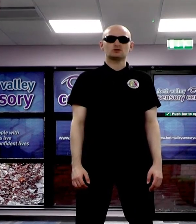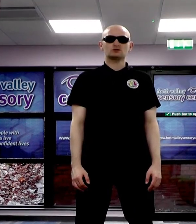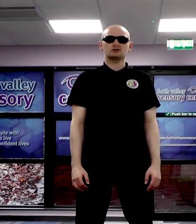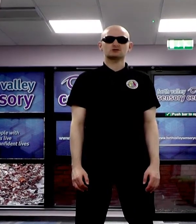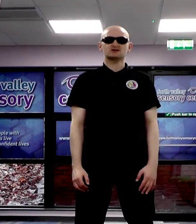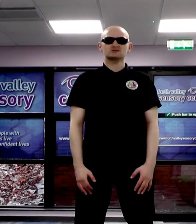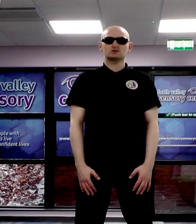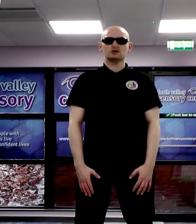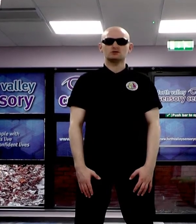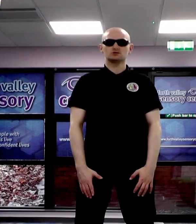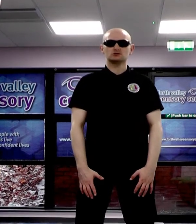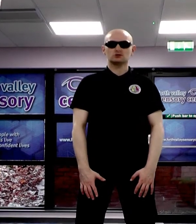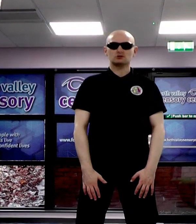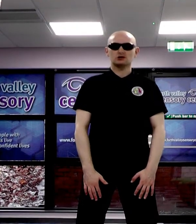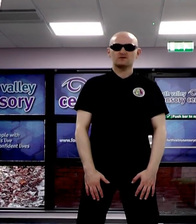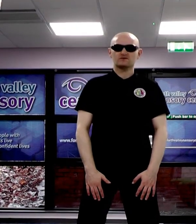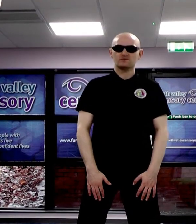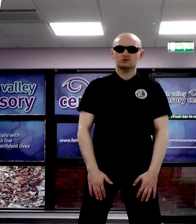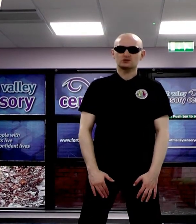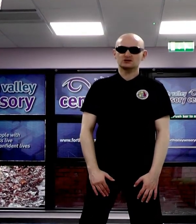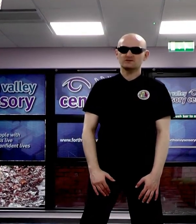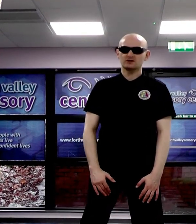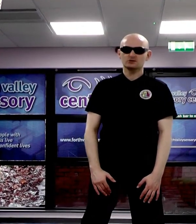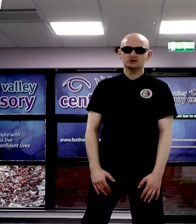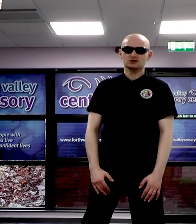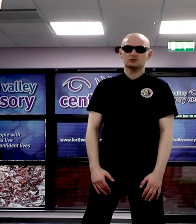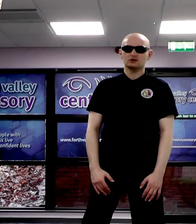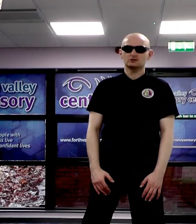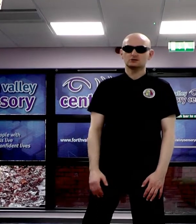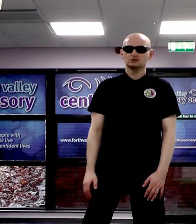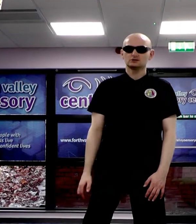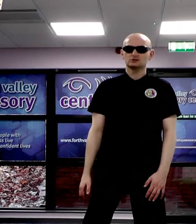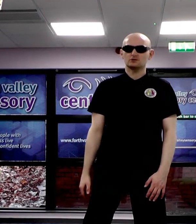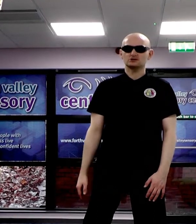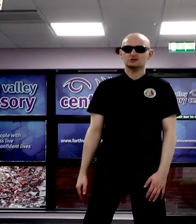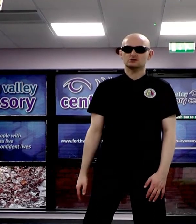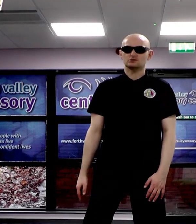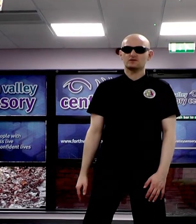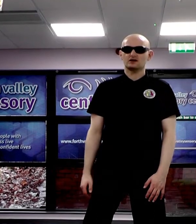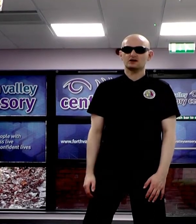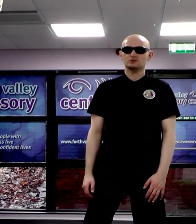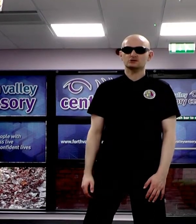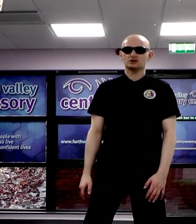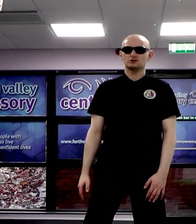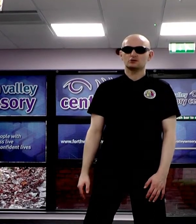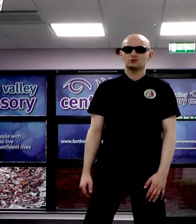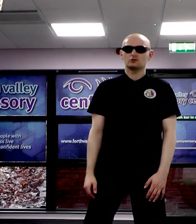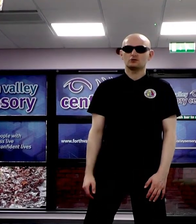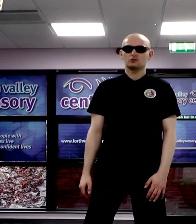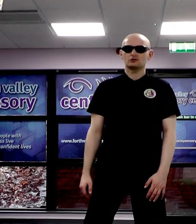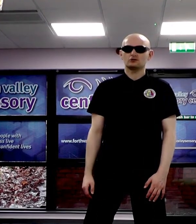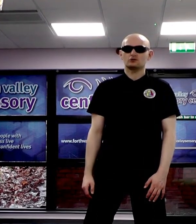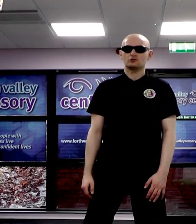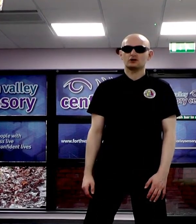going to transfer the weight onto our left foot, 70% of the weight. That means that there's 30% on your right